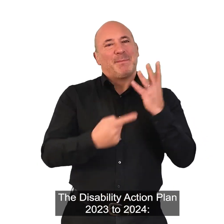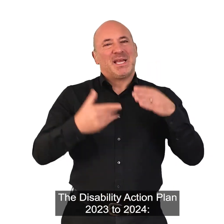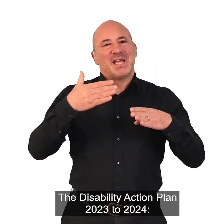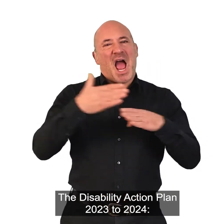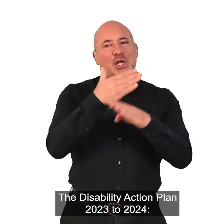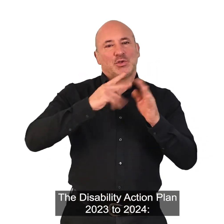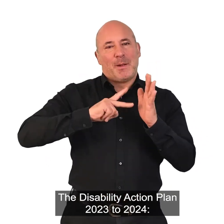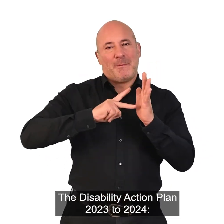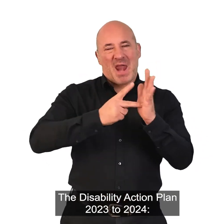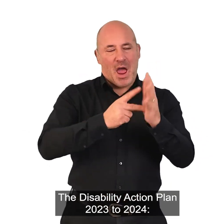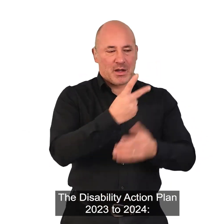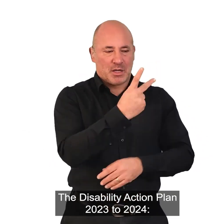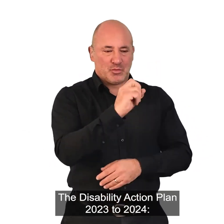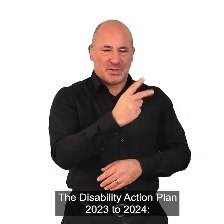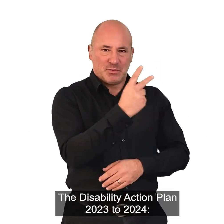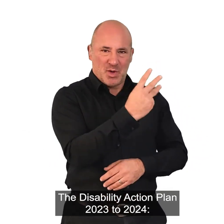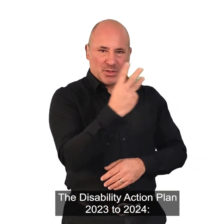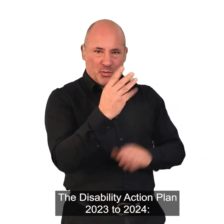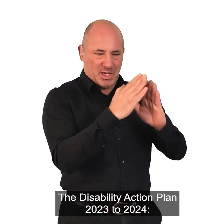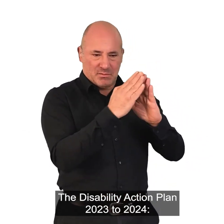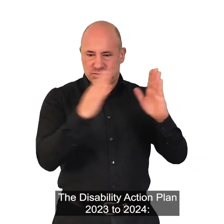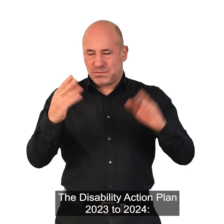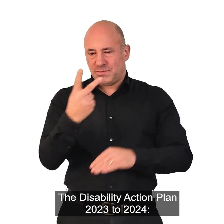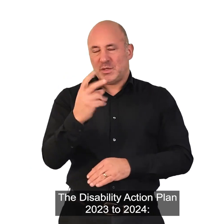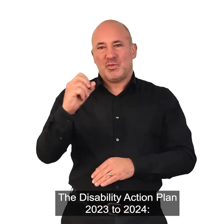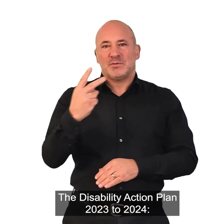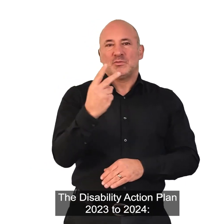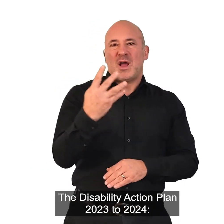The Disability Action Plan 2023 to 2024.